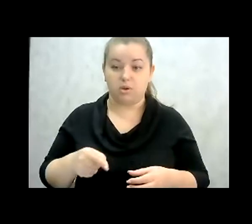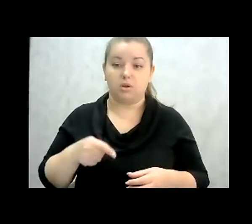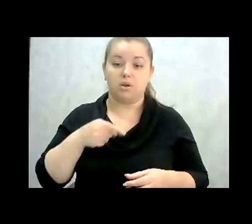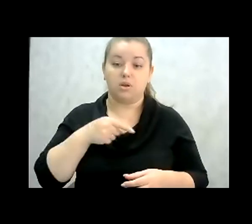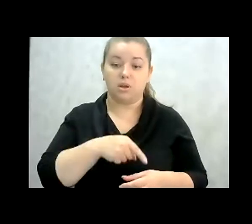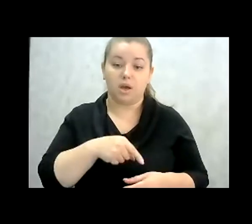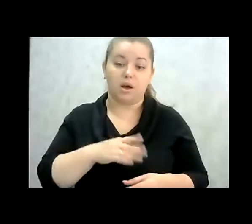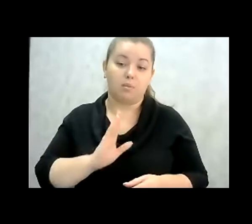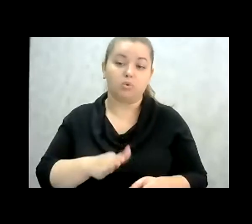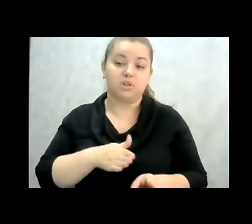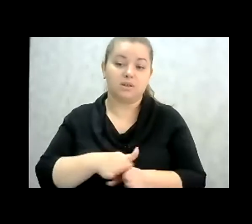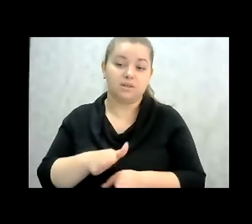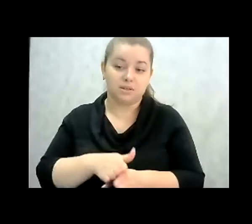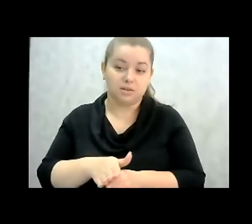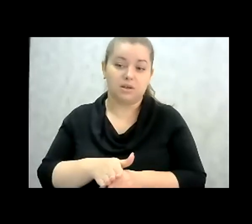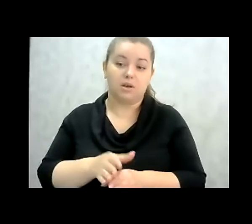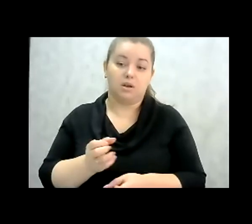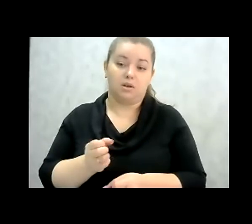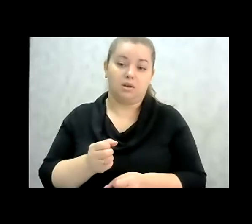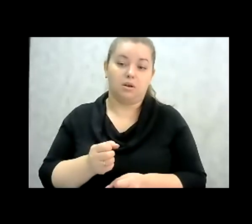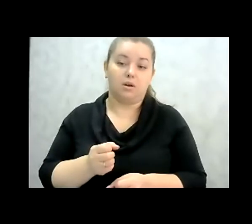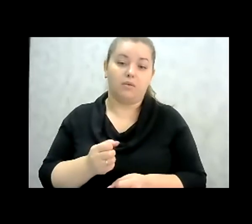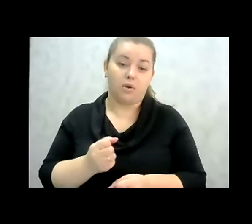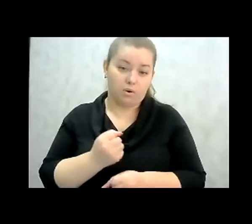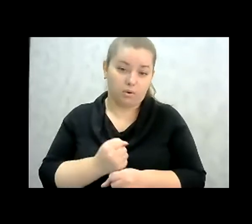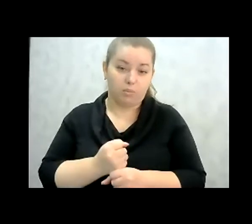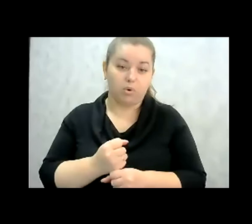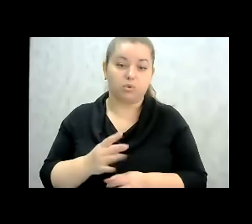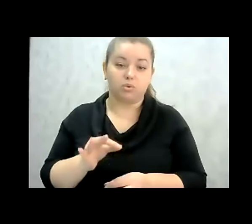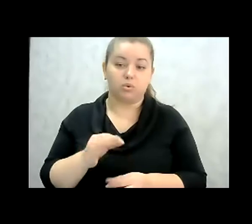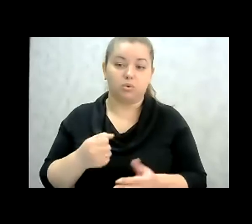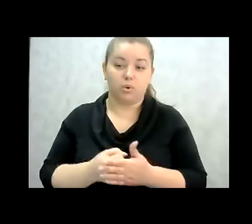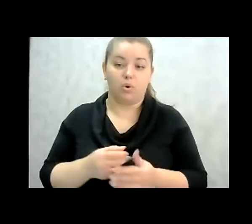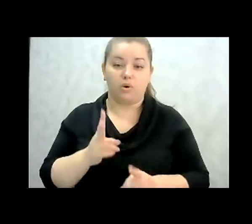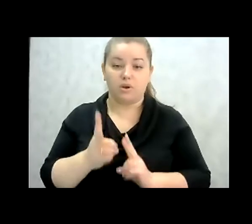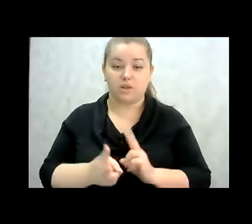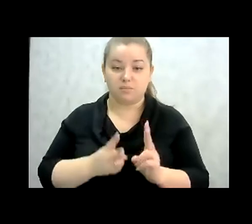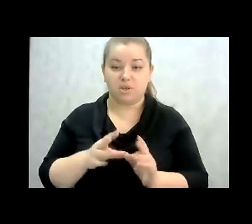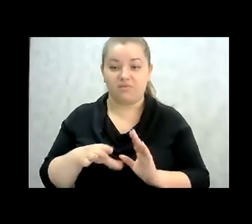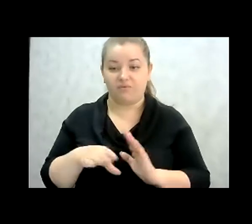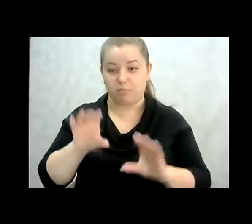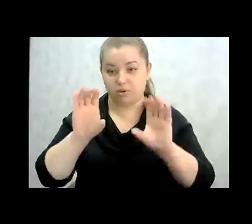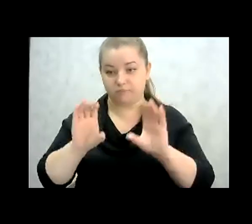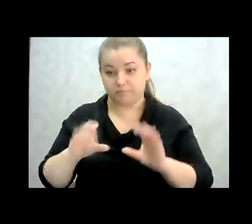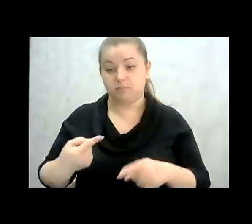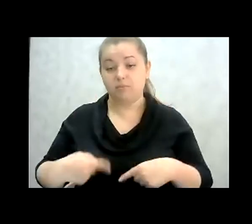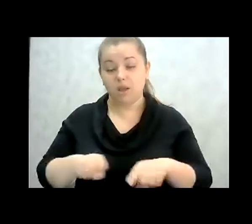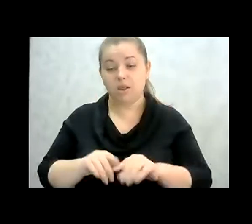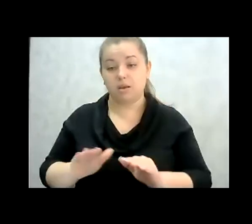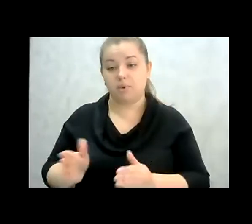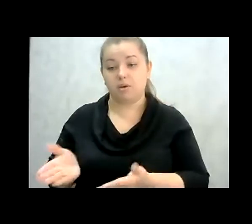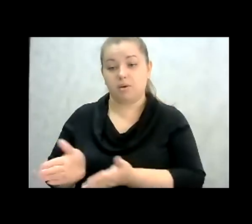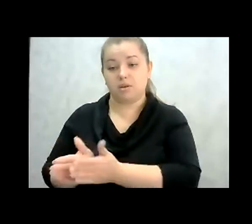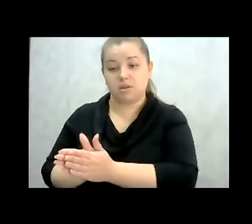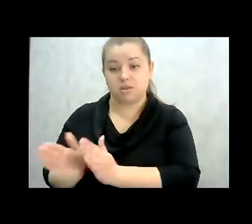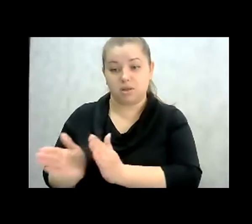the effort of the working group and on the future changes and amendments in